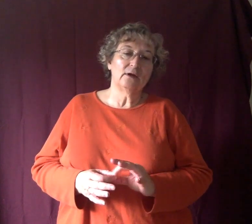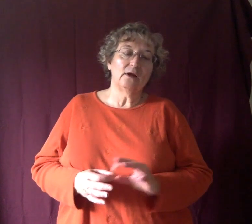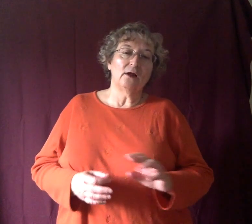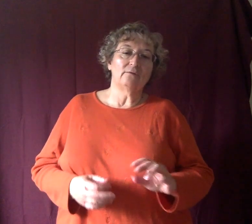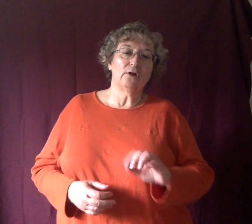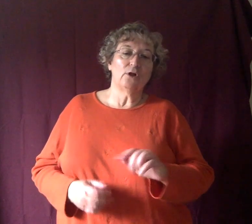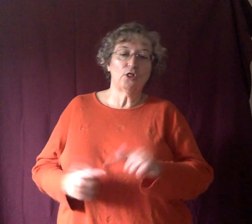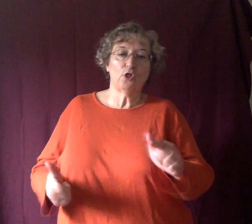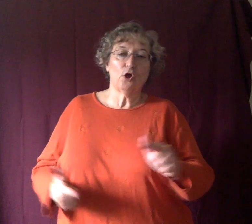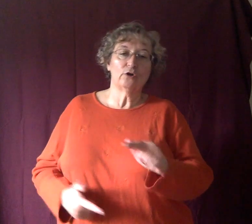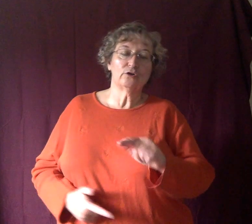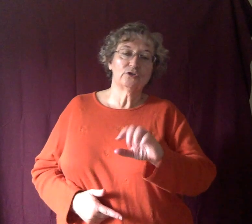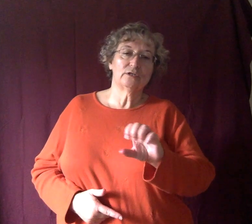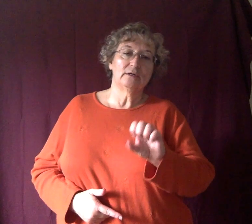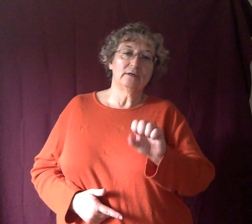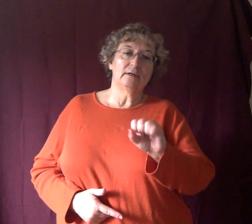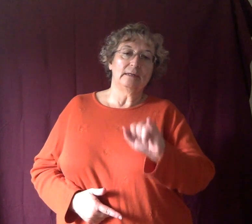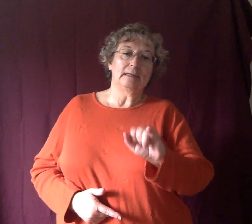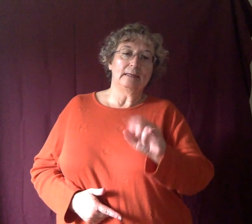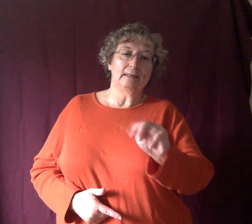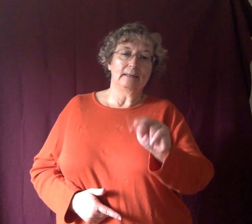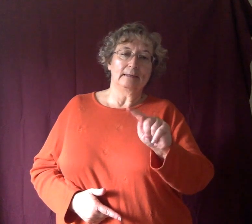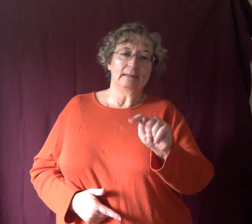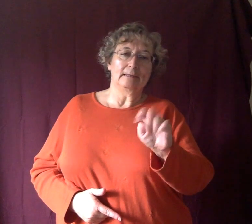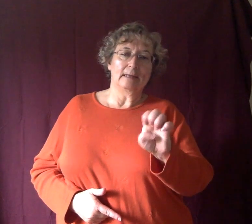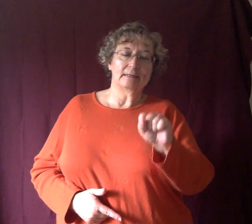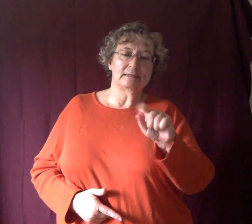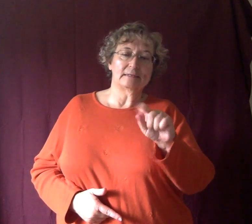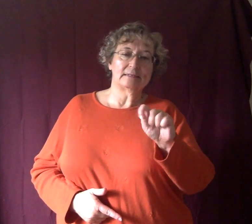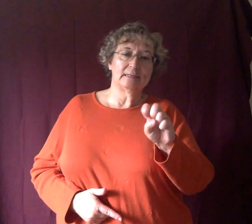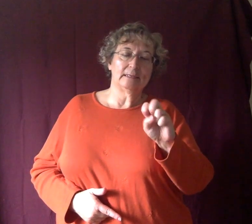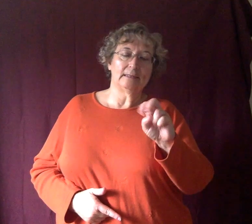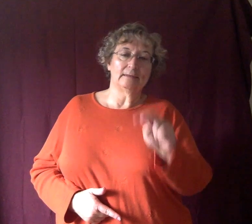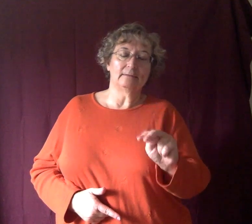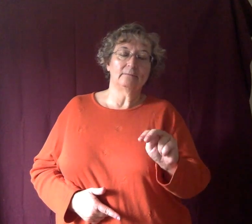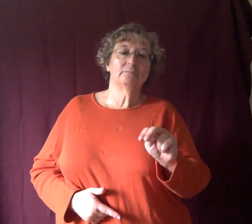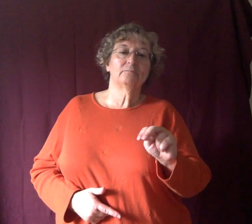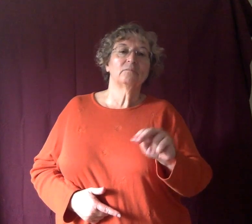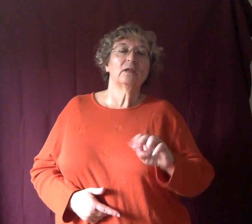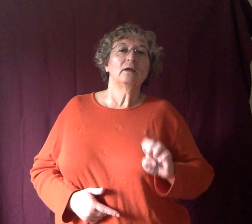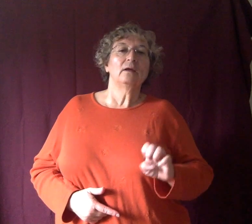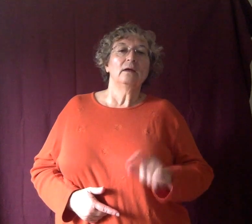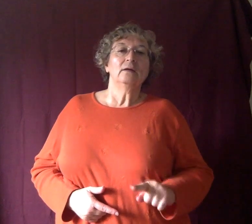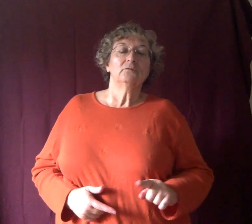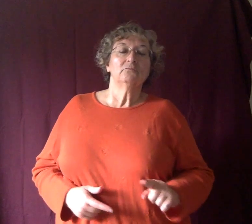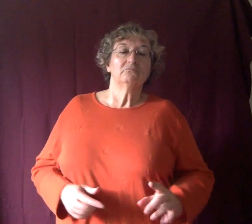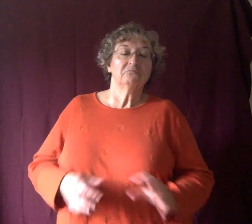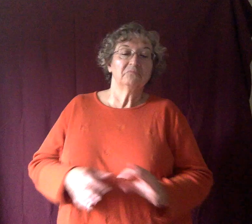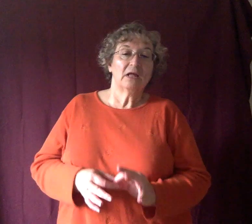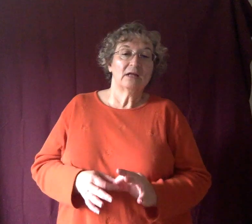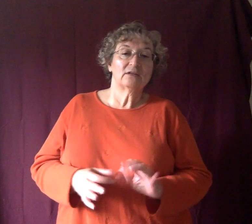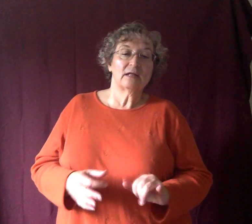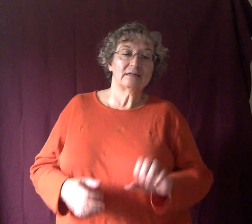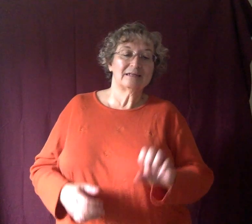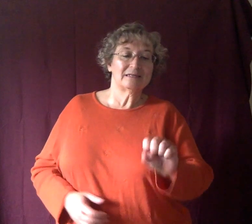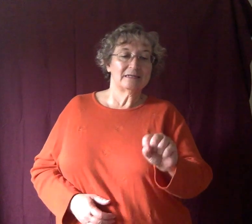known as the cecum, which is a small, round, ball-shaped receiving chamber. Additionally, attached to the cecum, there's a small piece of